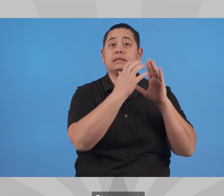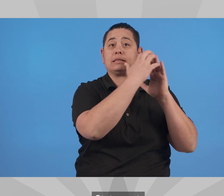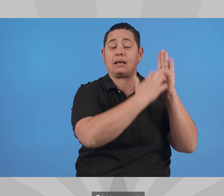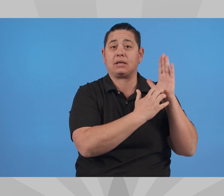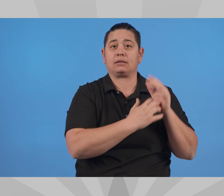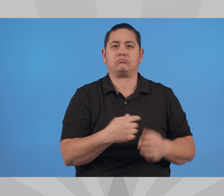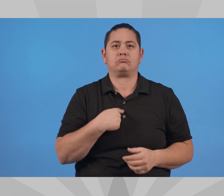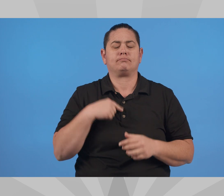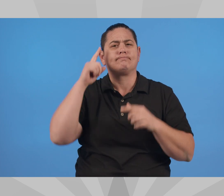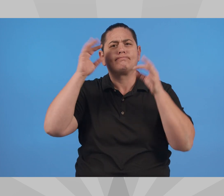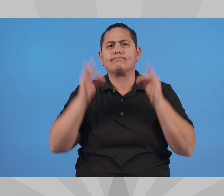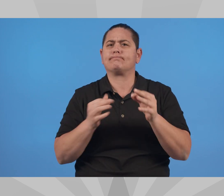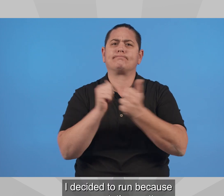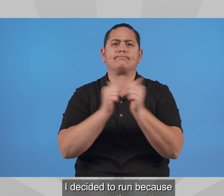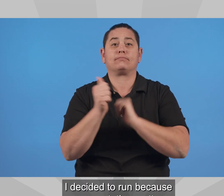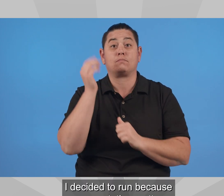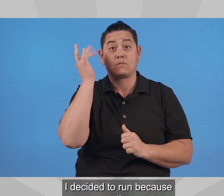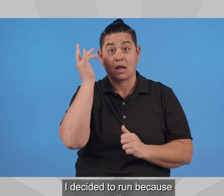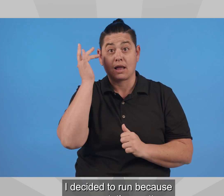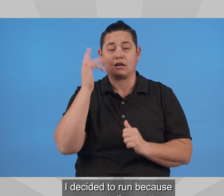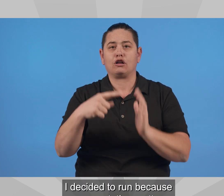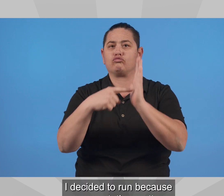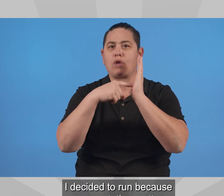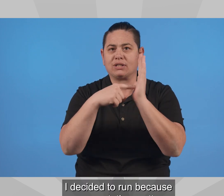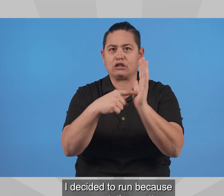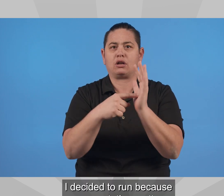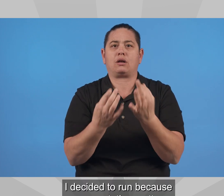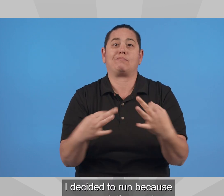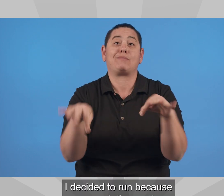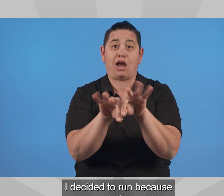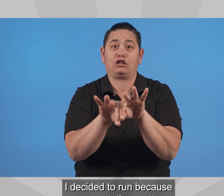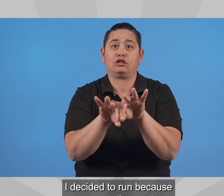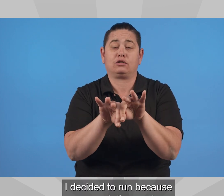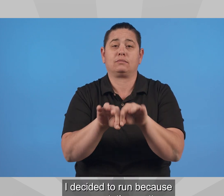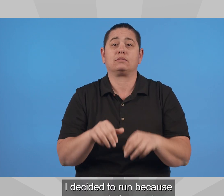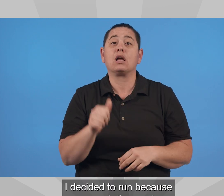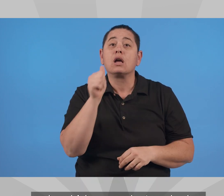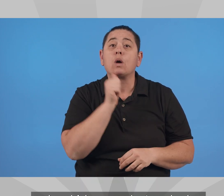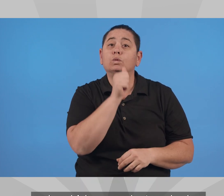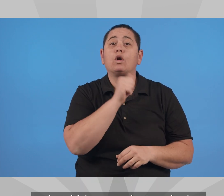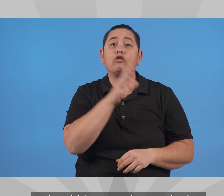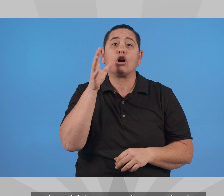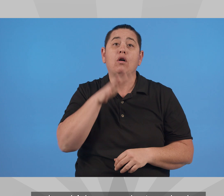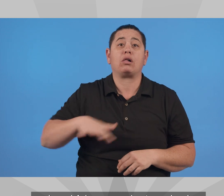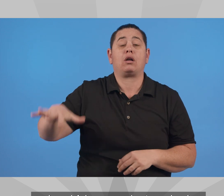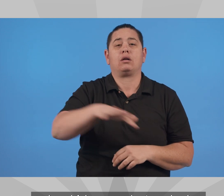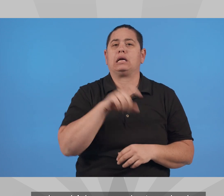Statement. I decided to run because representation matters, and rural Arizona needs